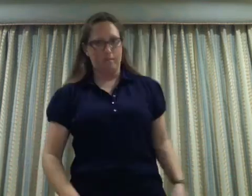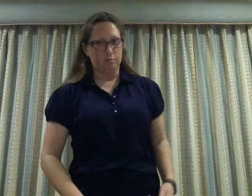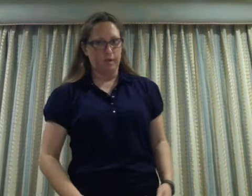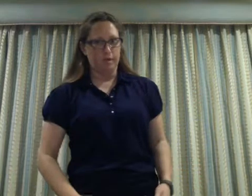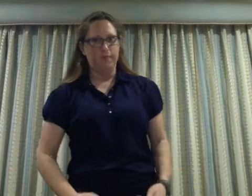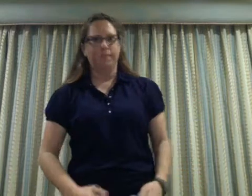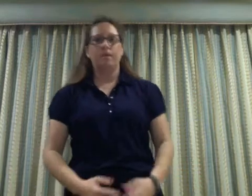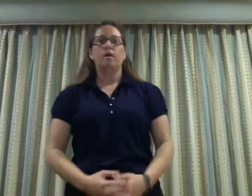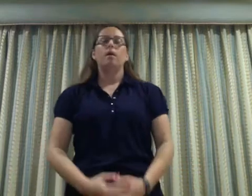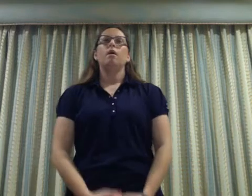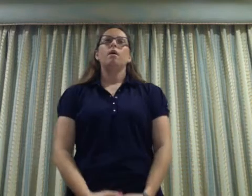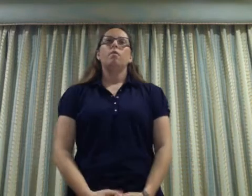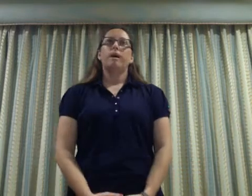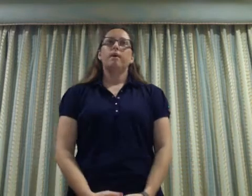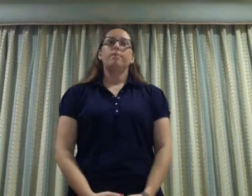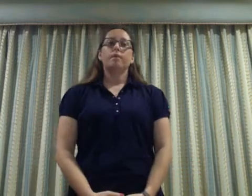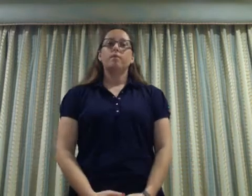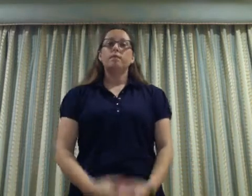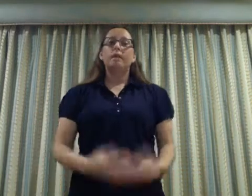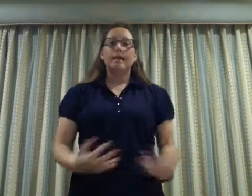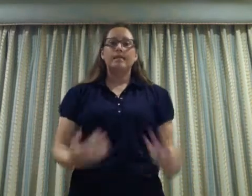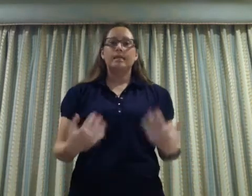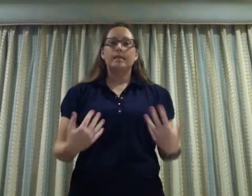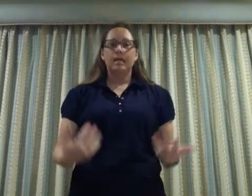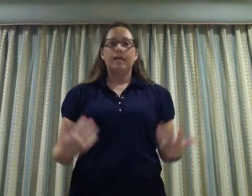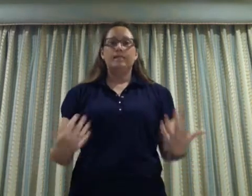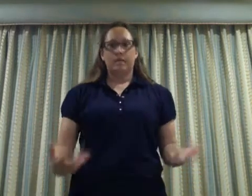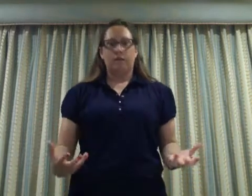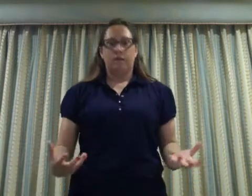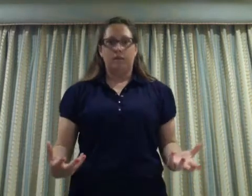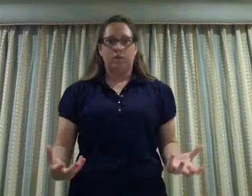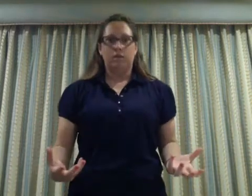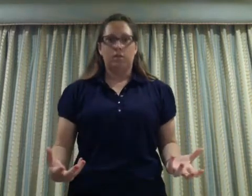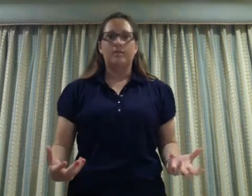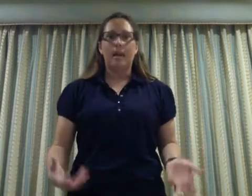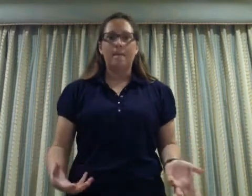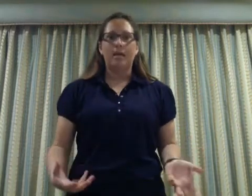pregnant. Well, it was an Alaskan king salmon adventure.